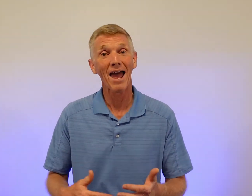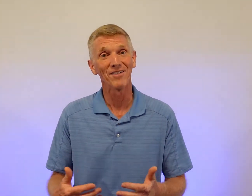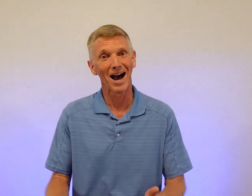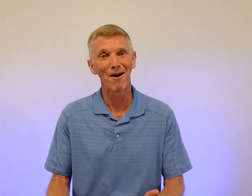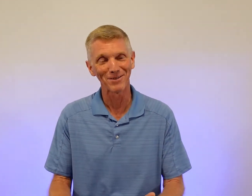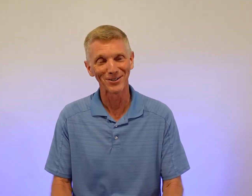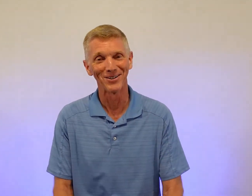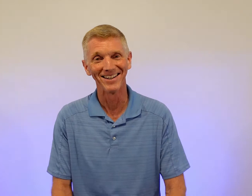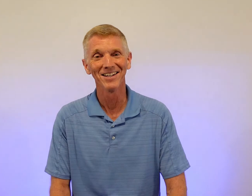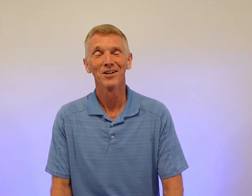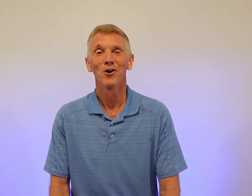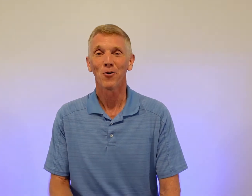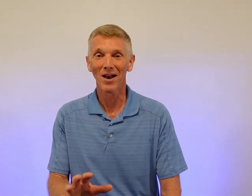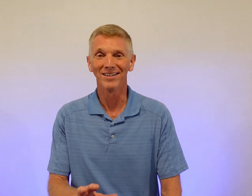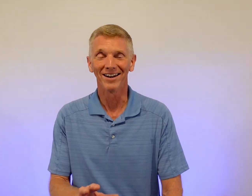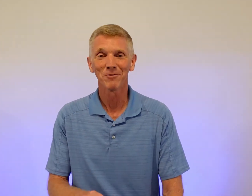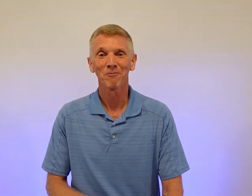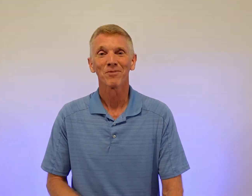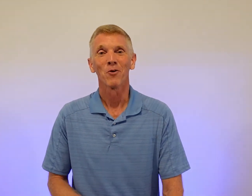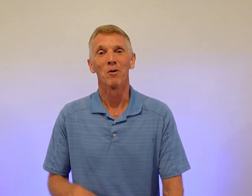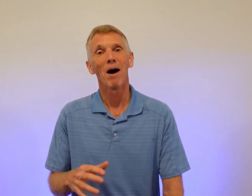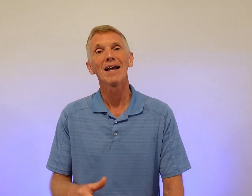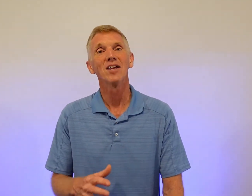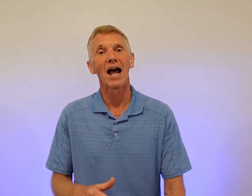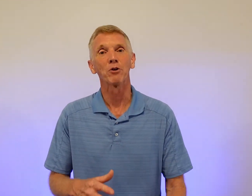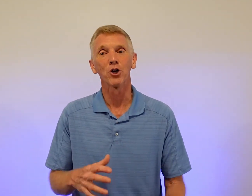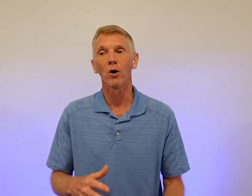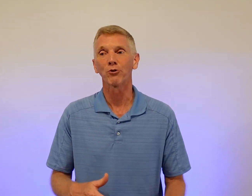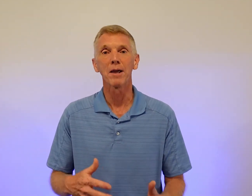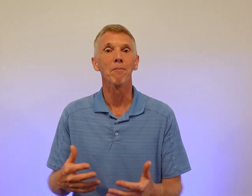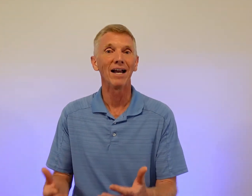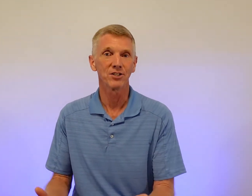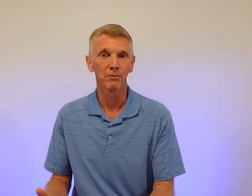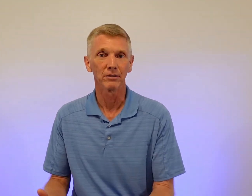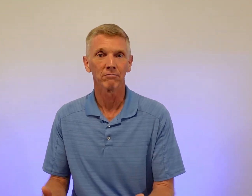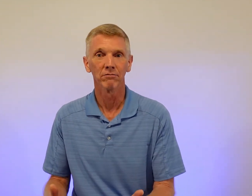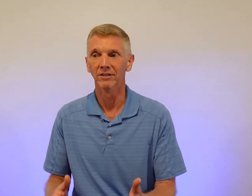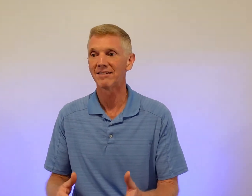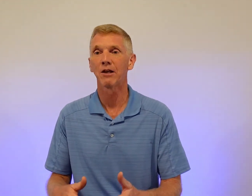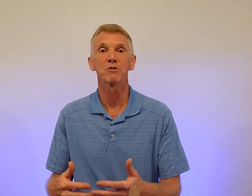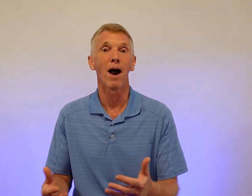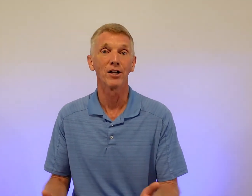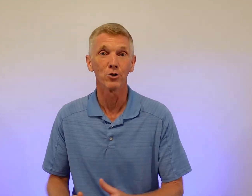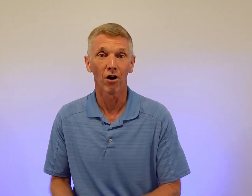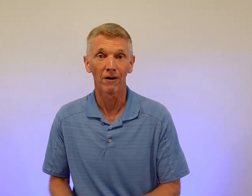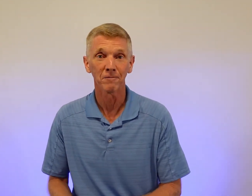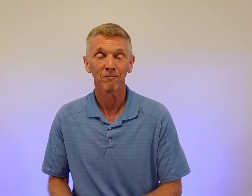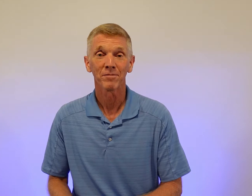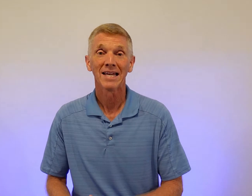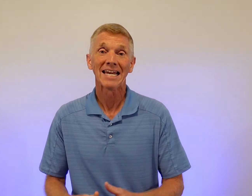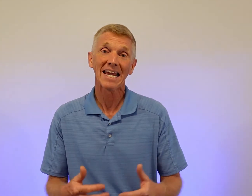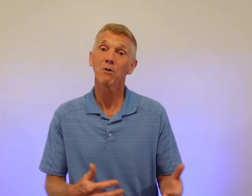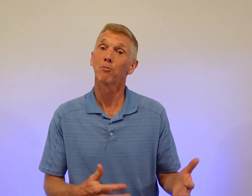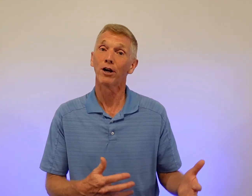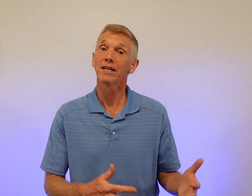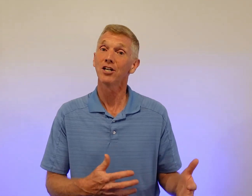the opportunity, quite young, when my dad would go and try and buy something. Let's say he was buying a new car. He would bring his